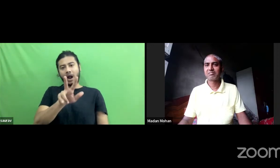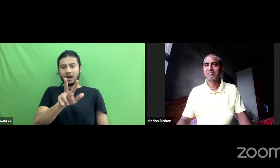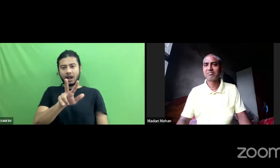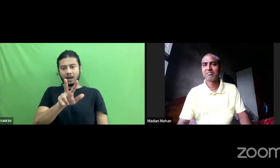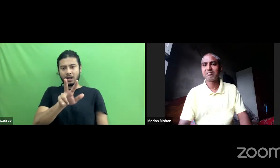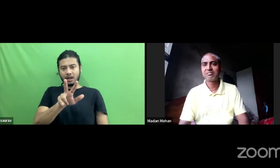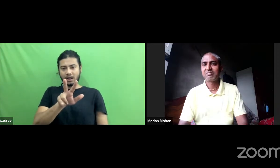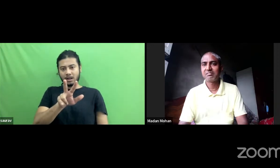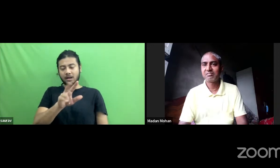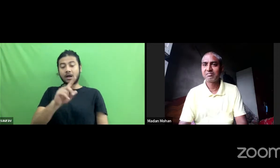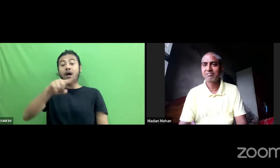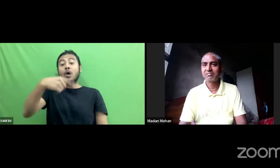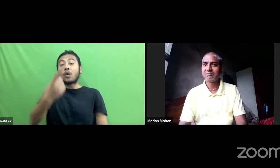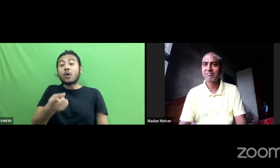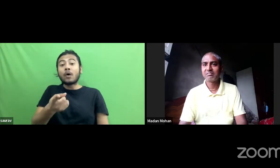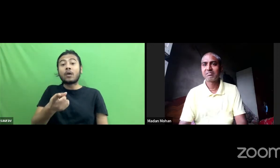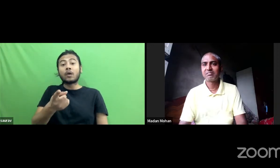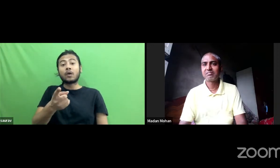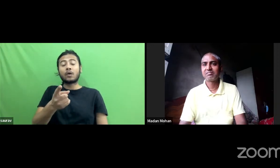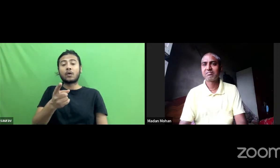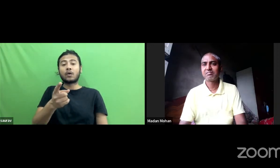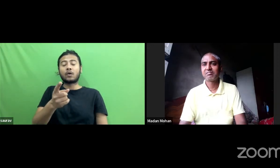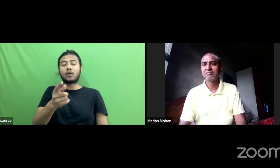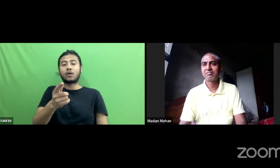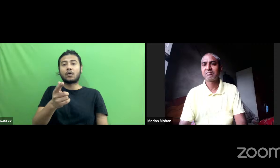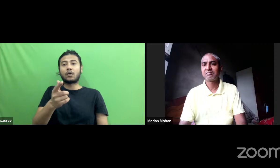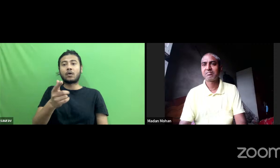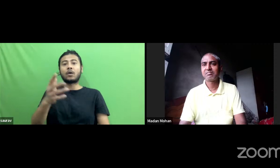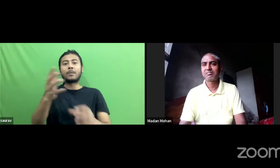You divide those 4 balance round into 4 days.